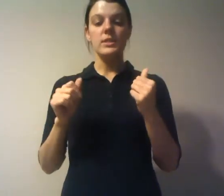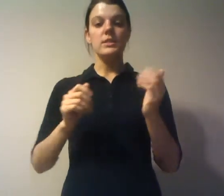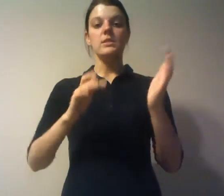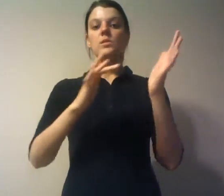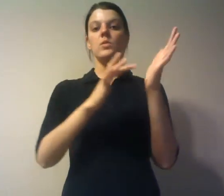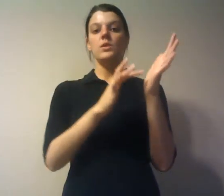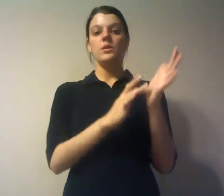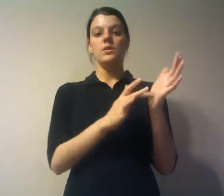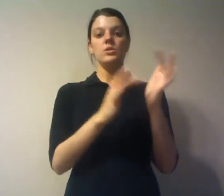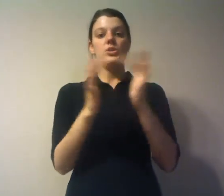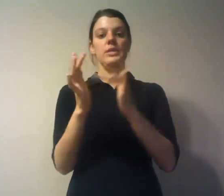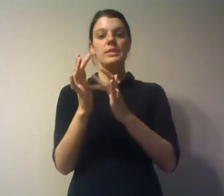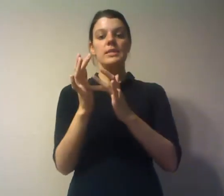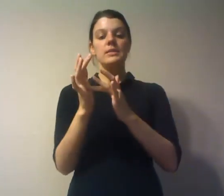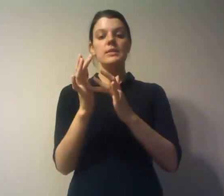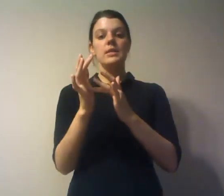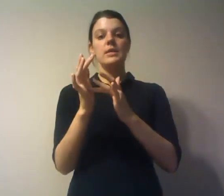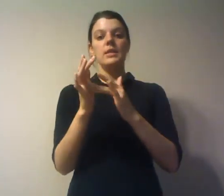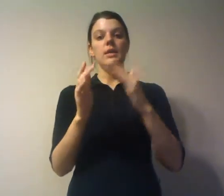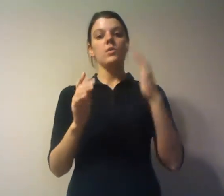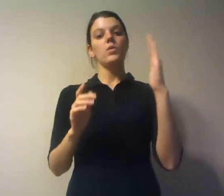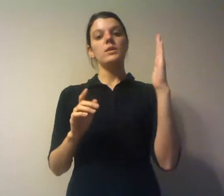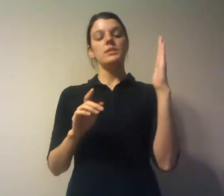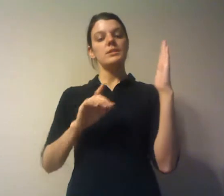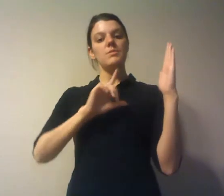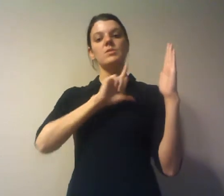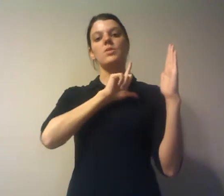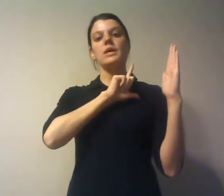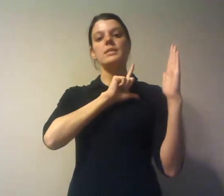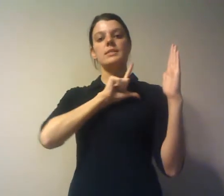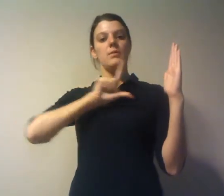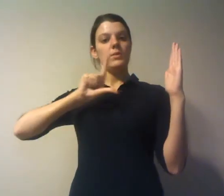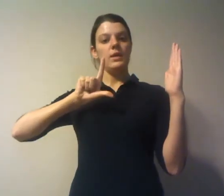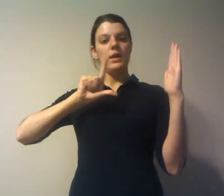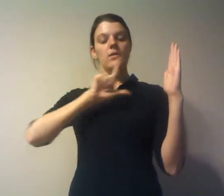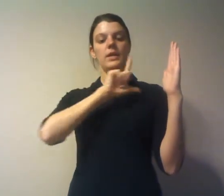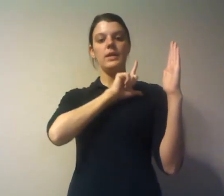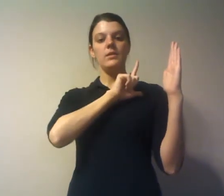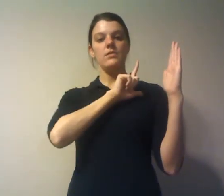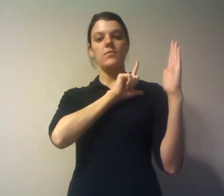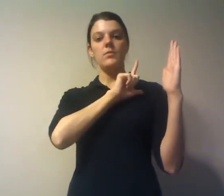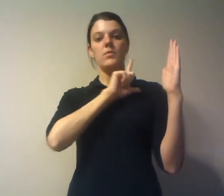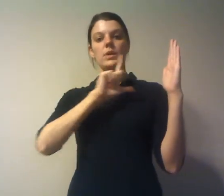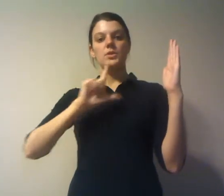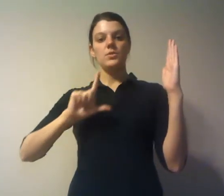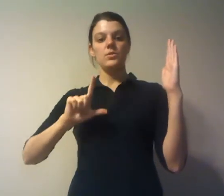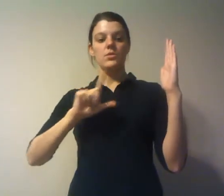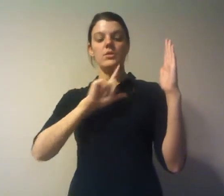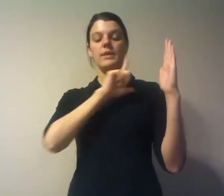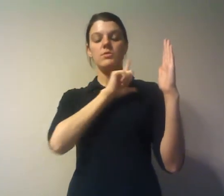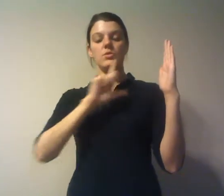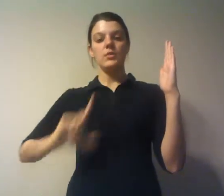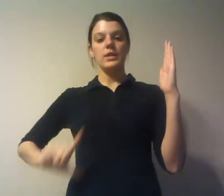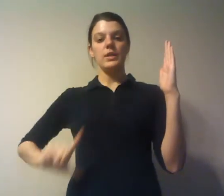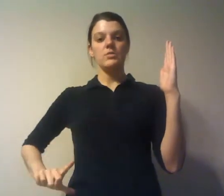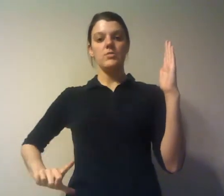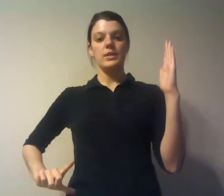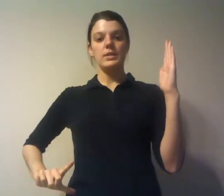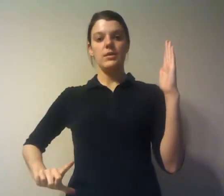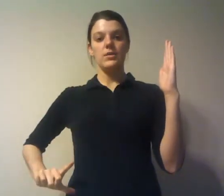Jesus is the Lord. Jesus, and Lord is the same as Christ except with the L hand from right shoulder or left shoulder down to the right side of your